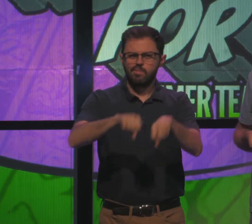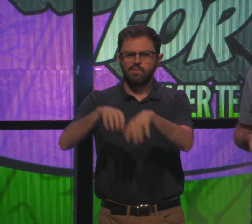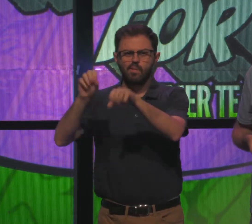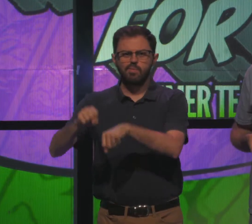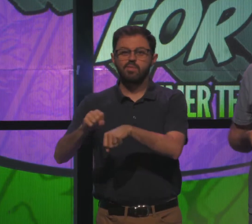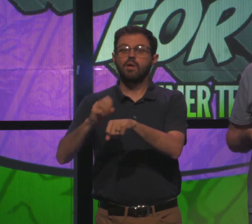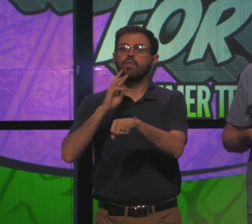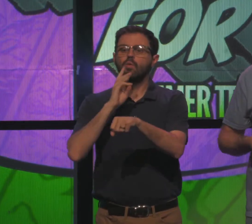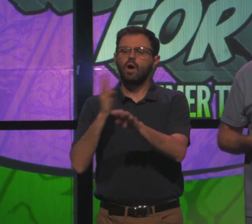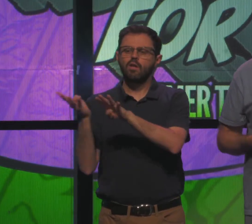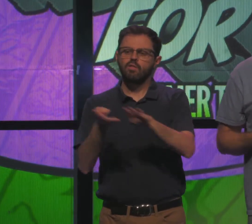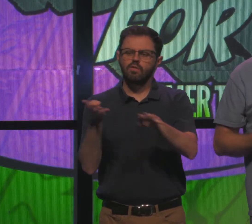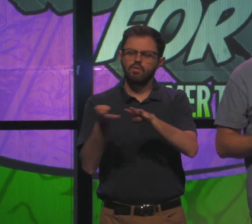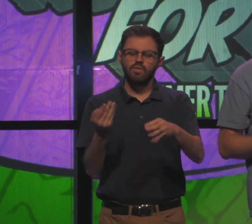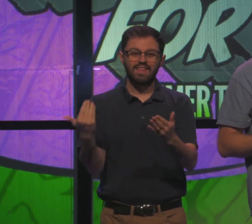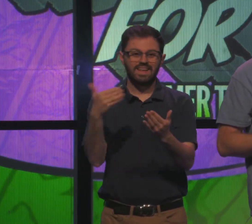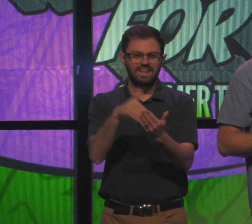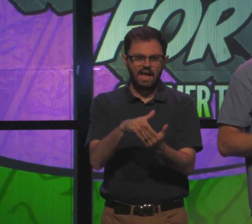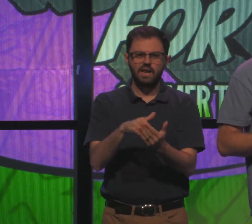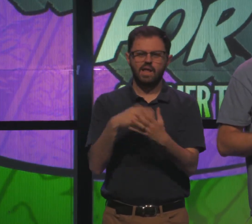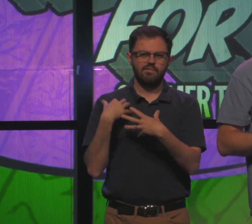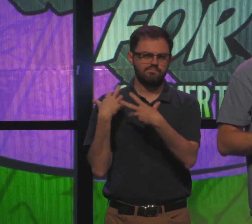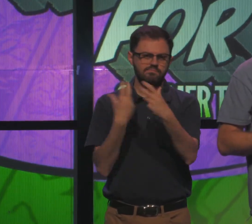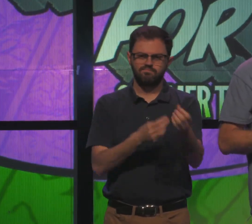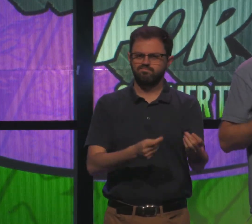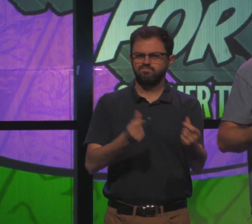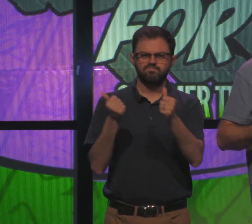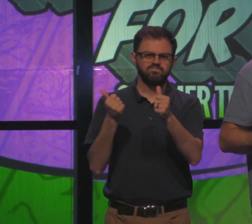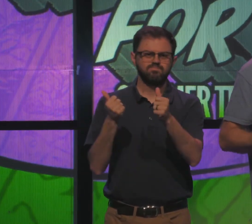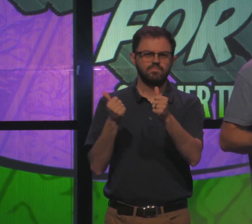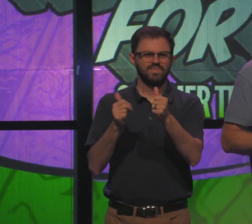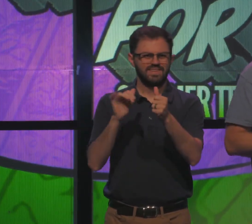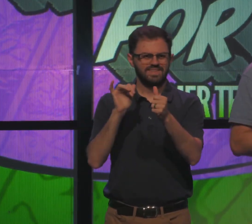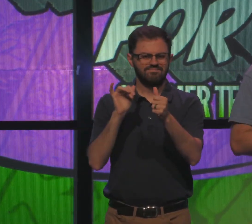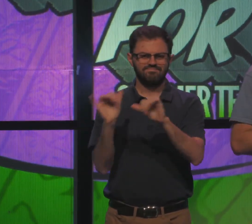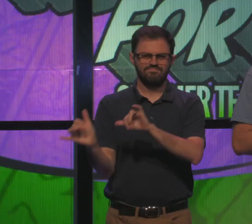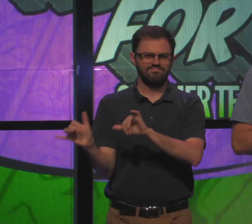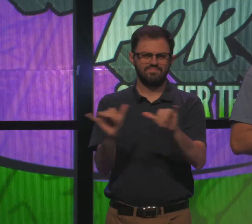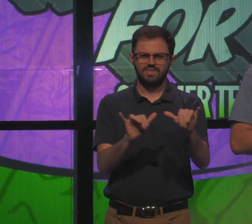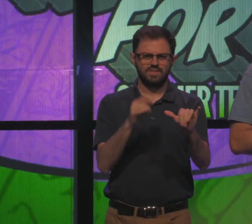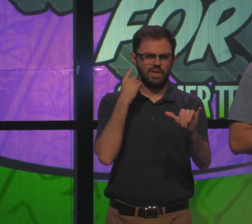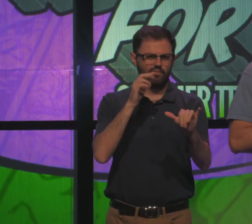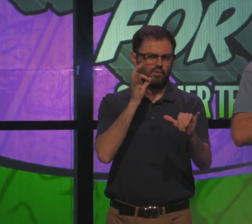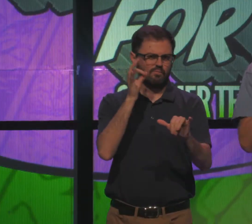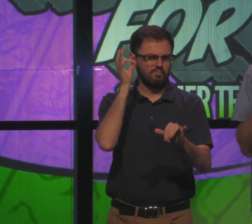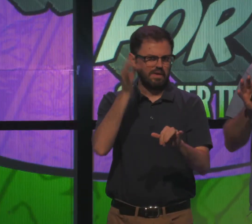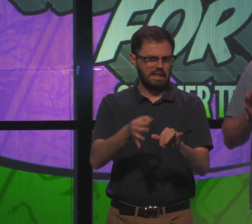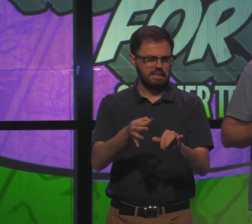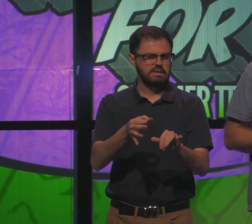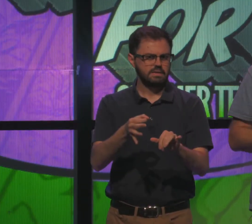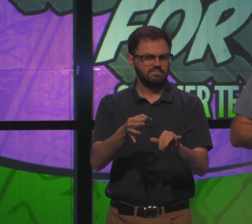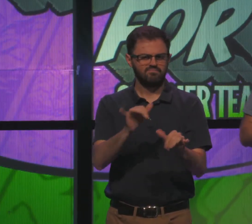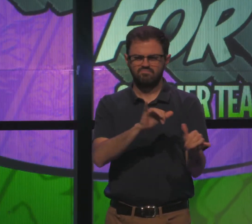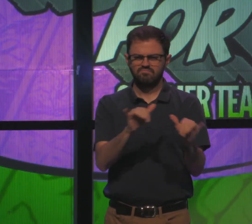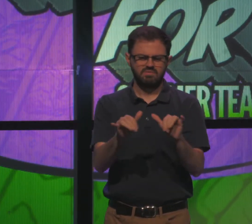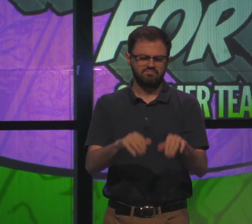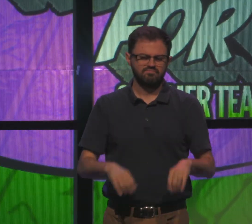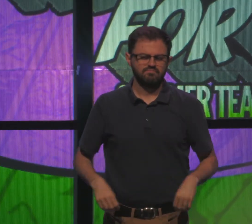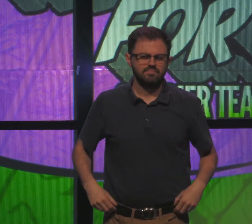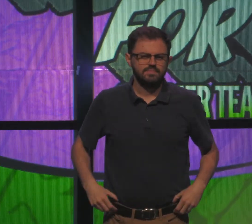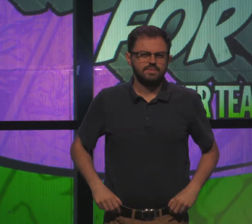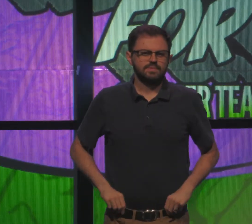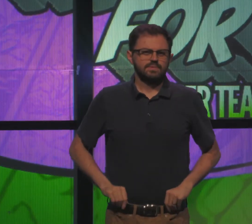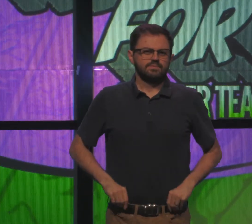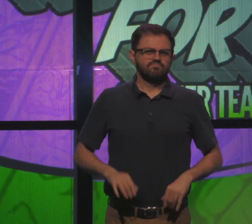of rapid recovery. And that's what faith is like. It's exactly what faith is like.